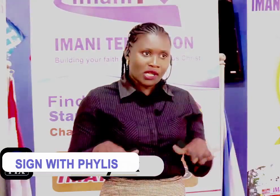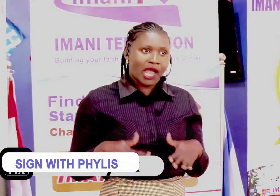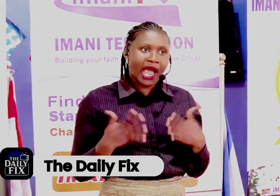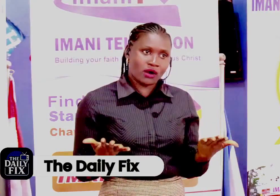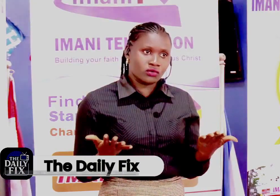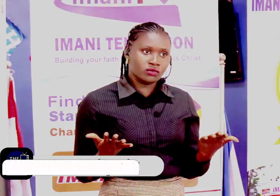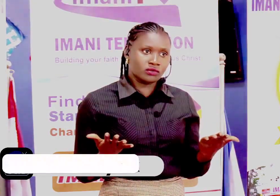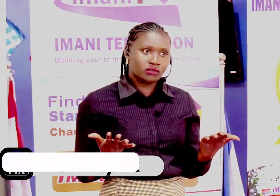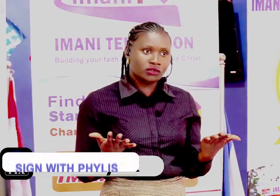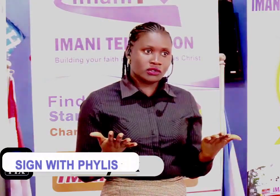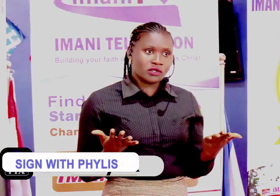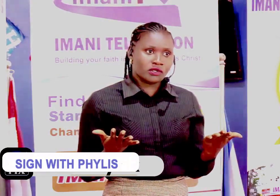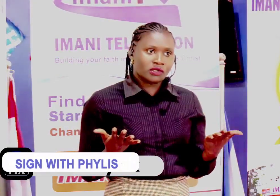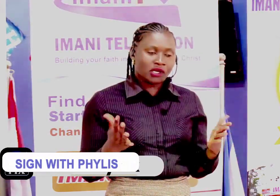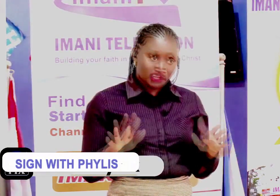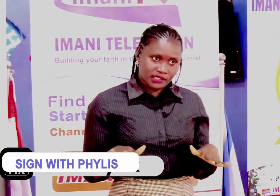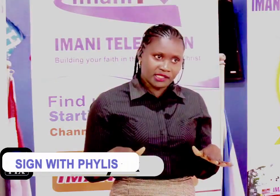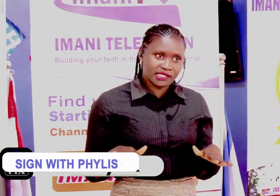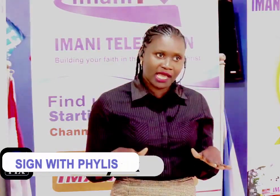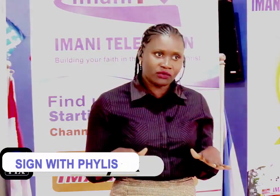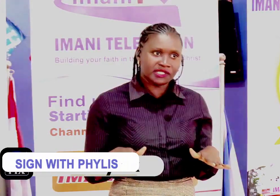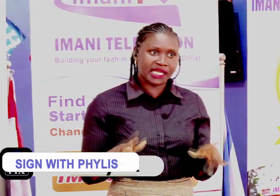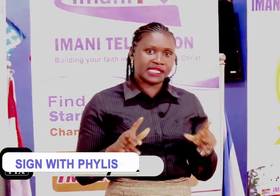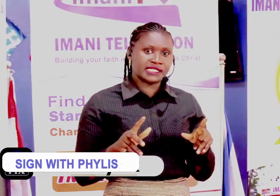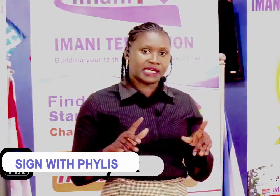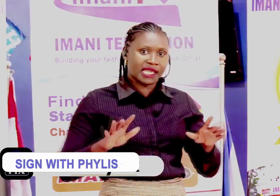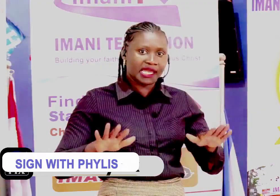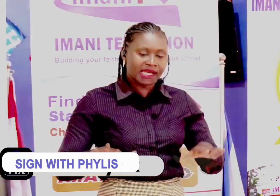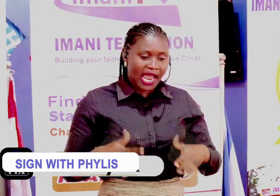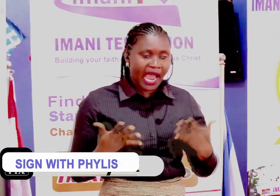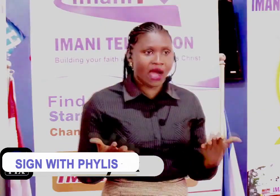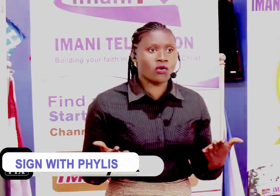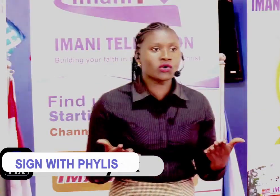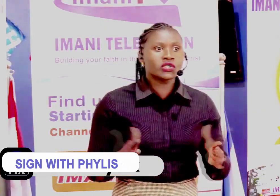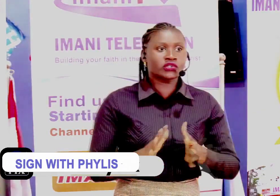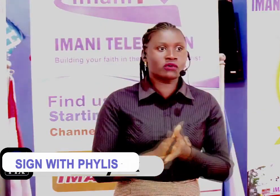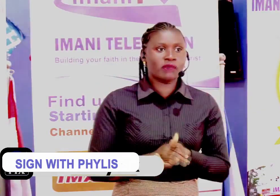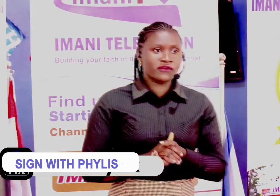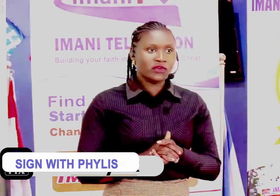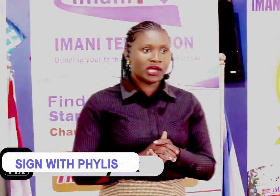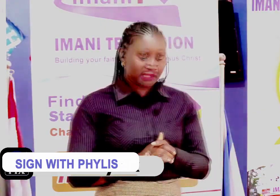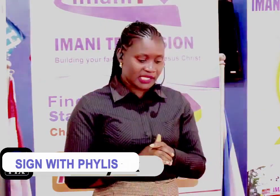How? This is how we sign it again. How? So my viewer, that is